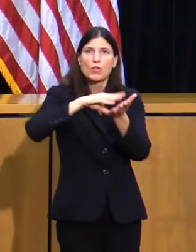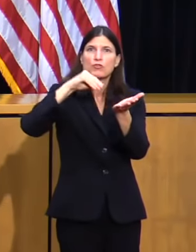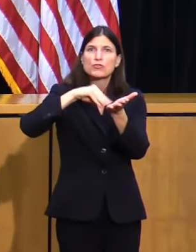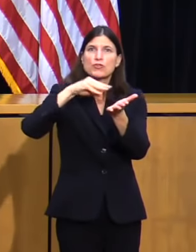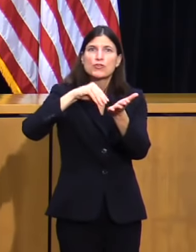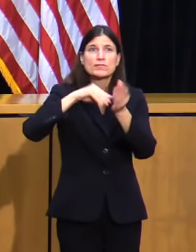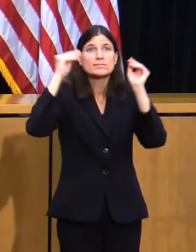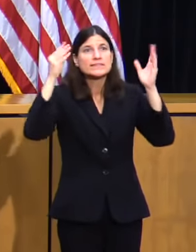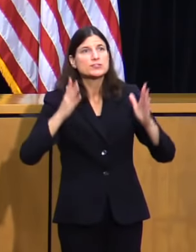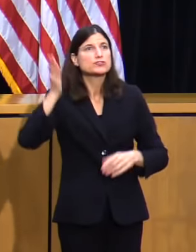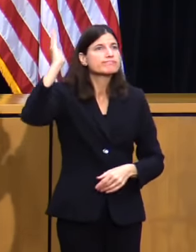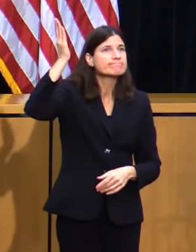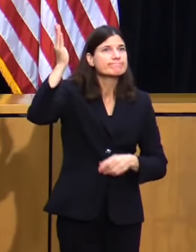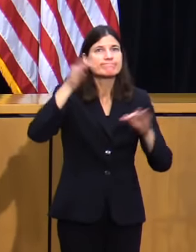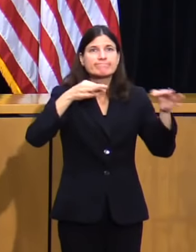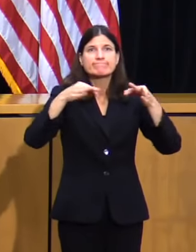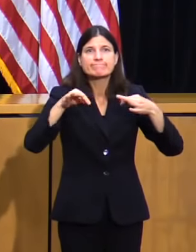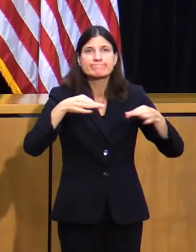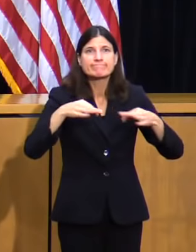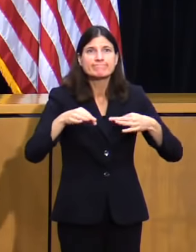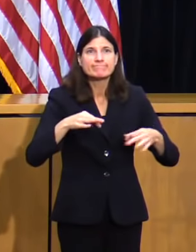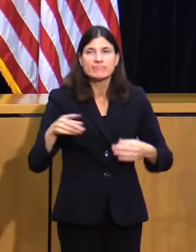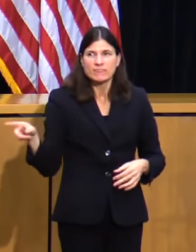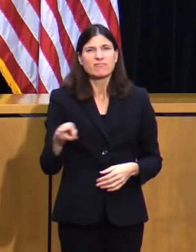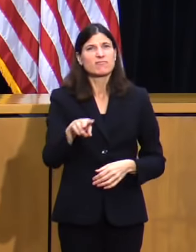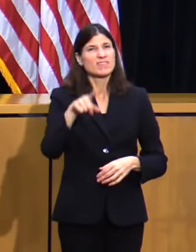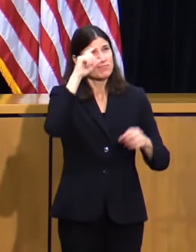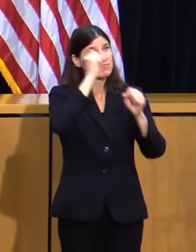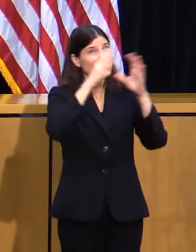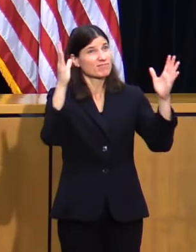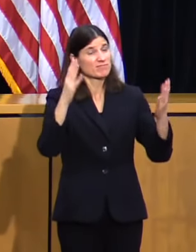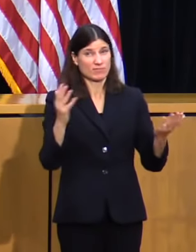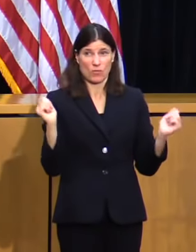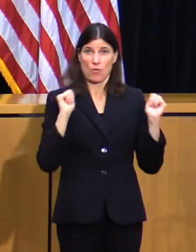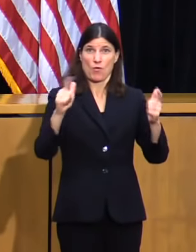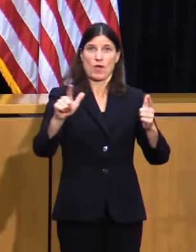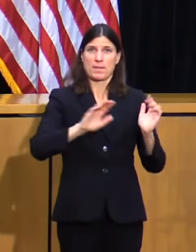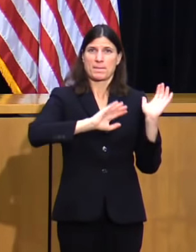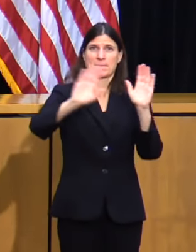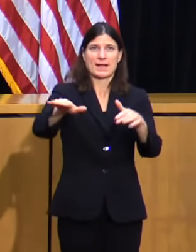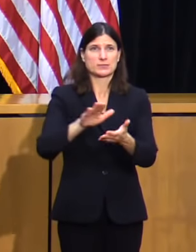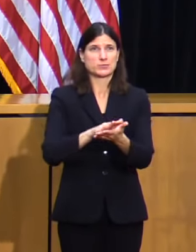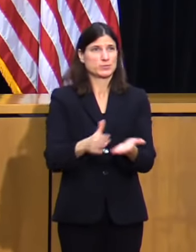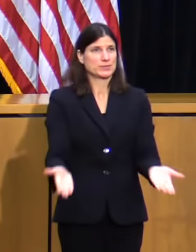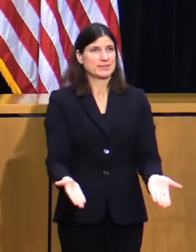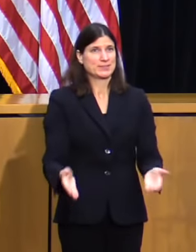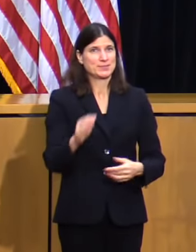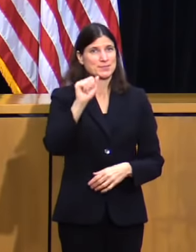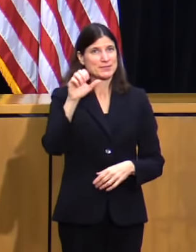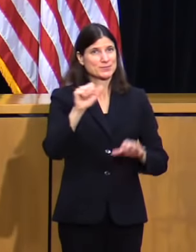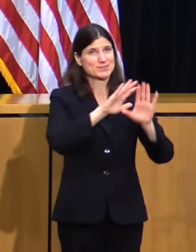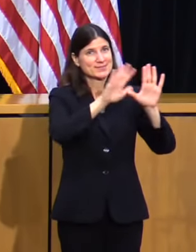On behalf of so many children in Massachusetts since this thing started last March.